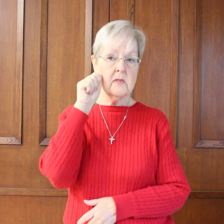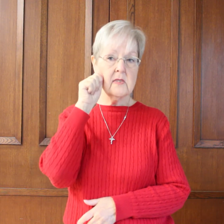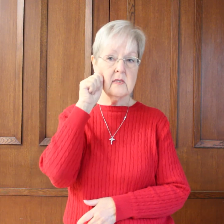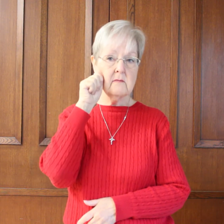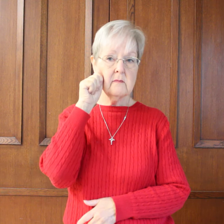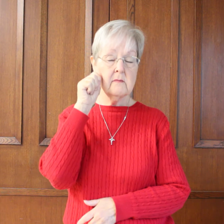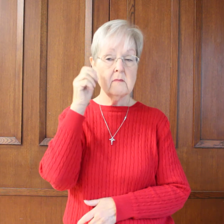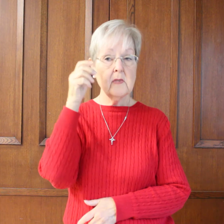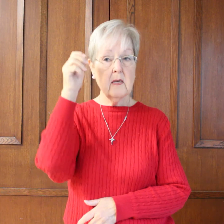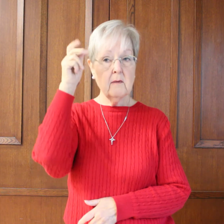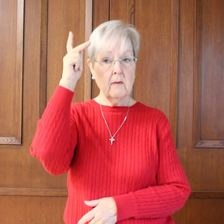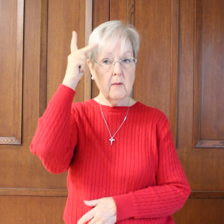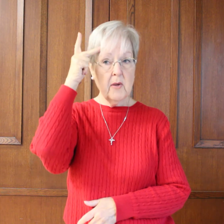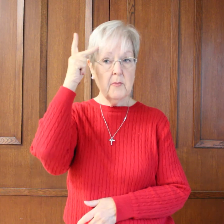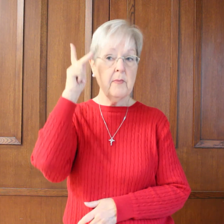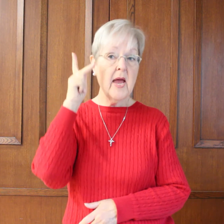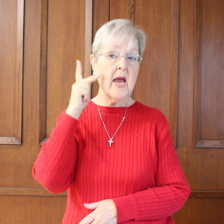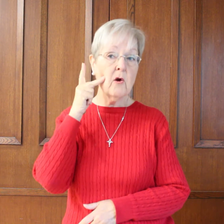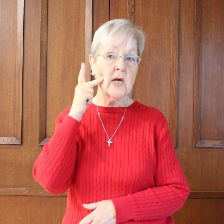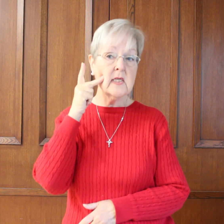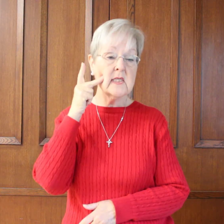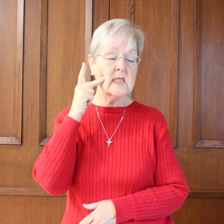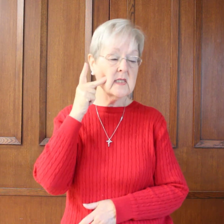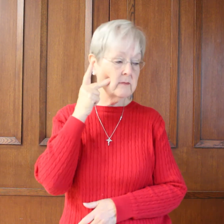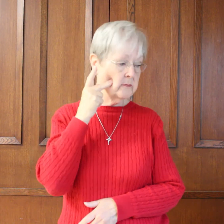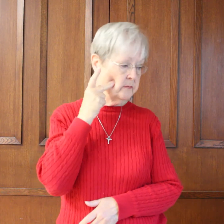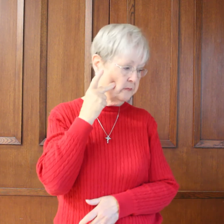adults, and they make parents.